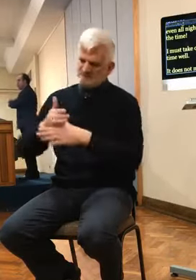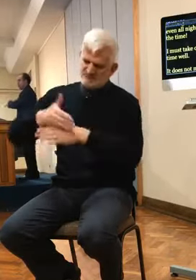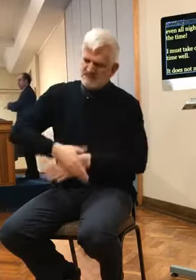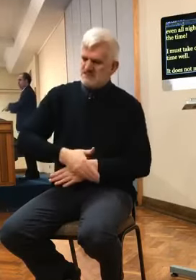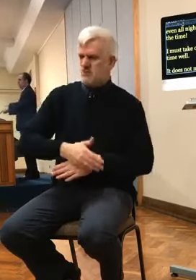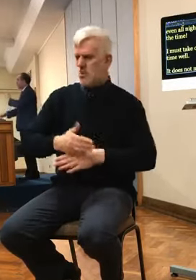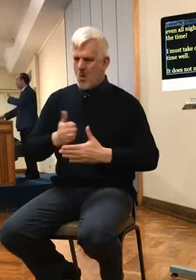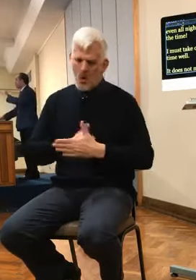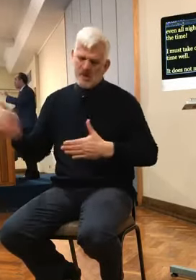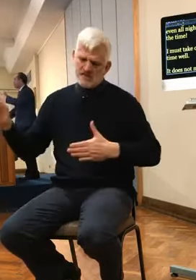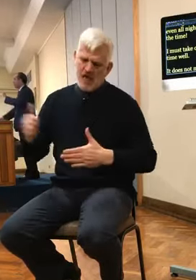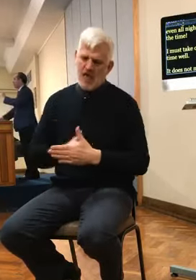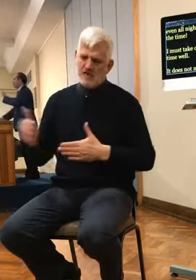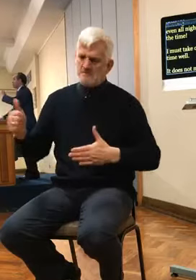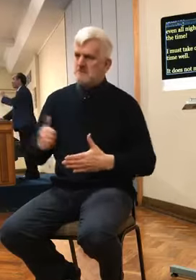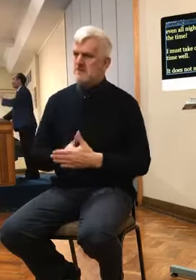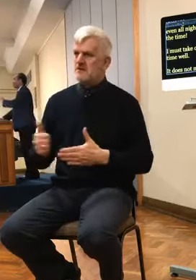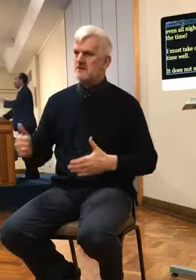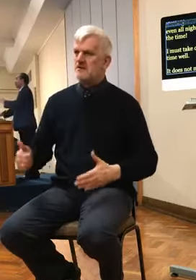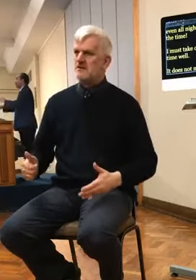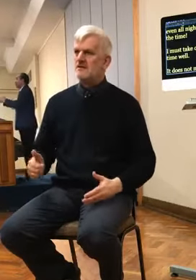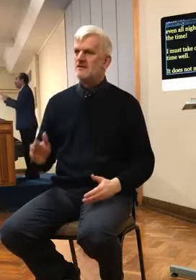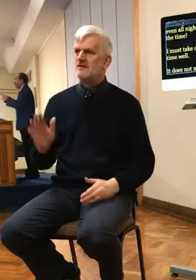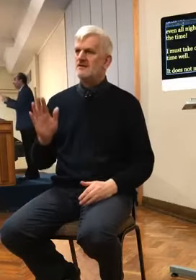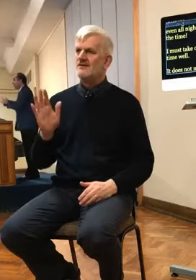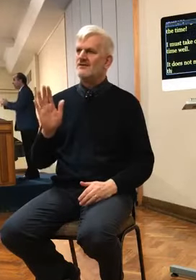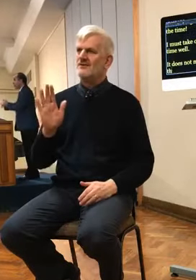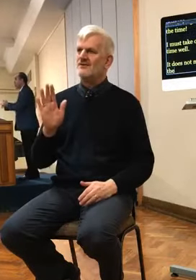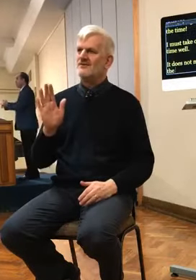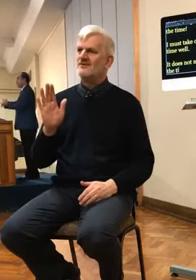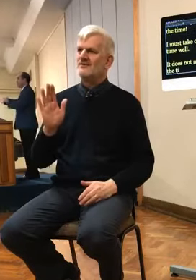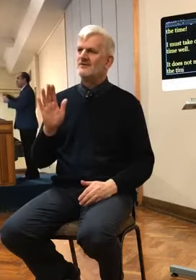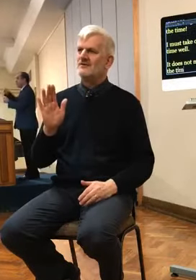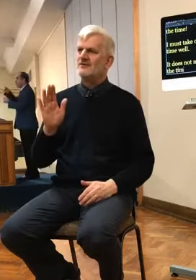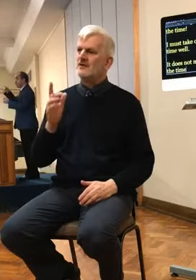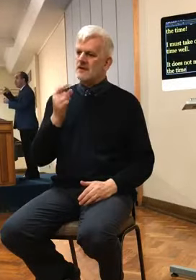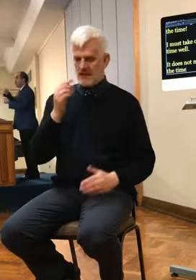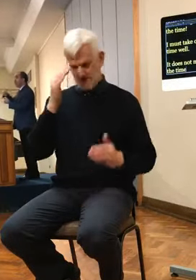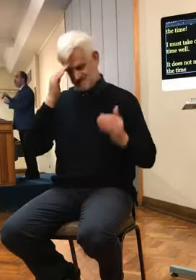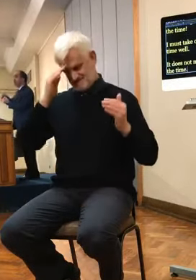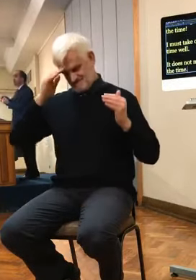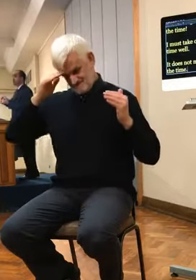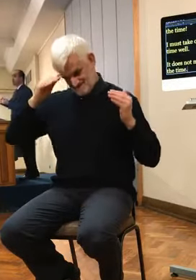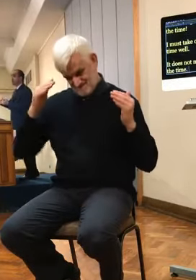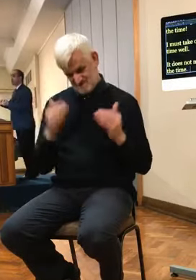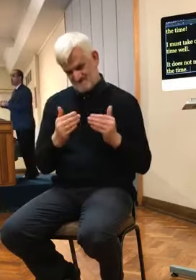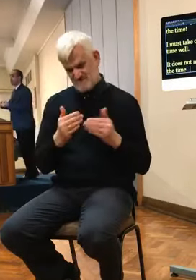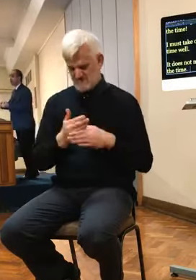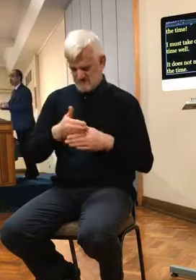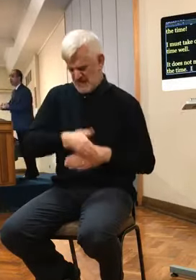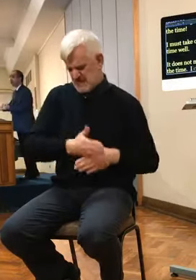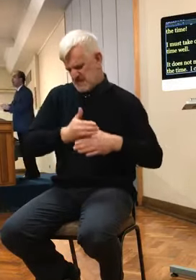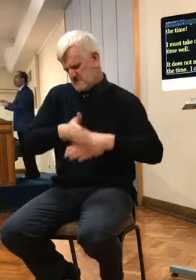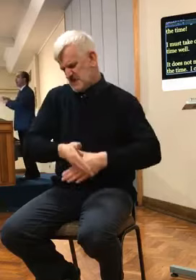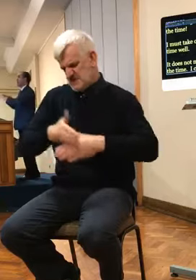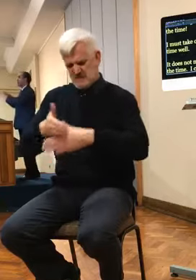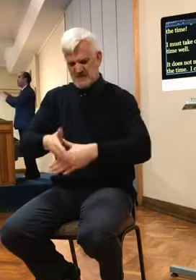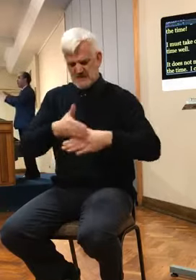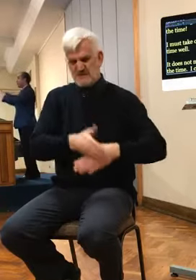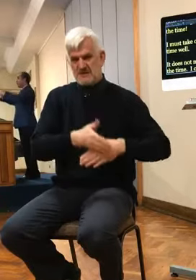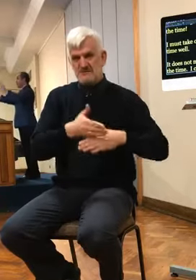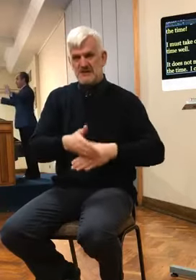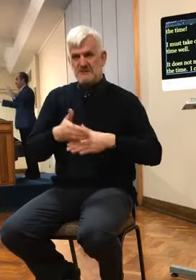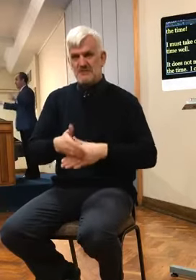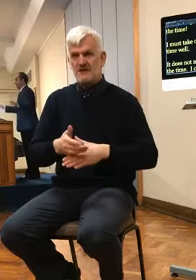business-oriented people. That's not what I mean, because you can be task-oriented, you can be very busy in life and